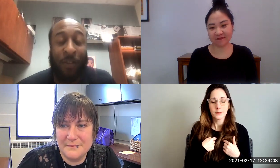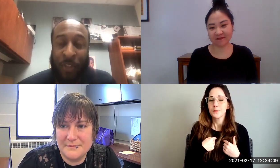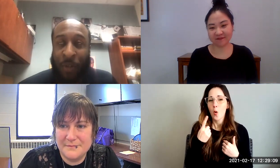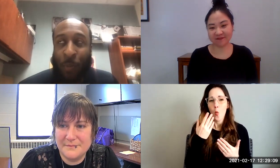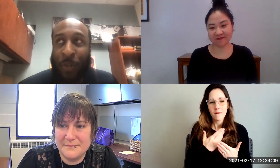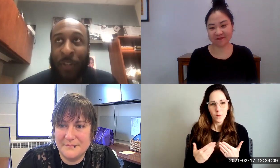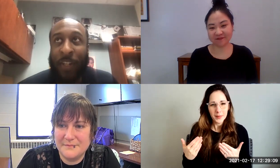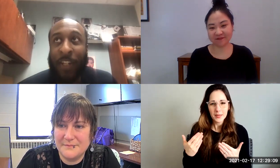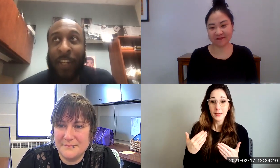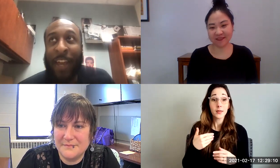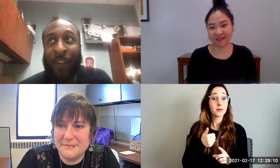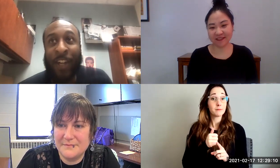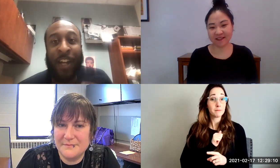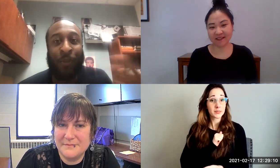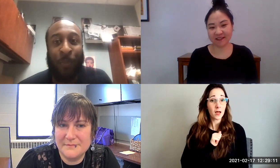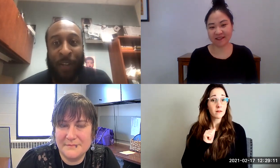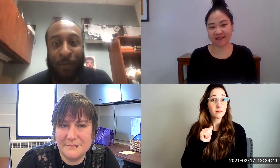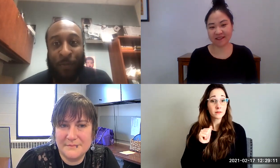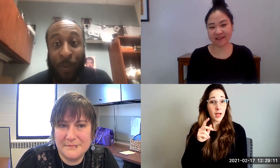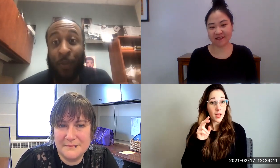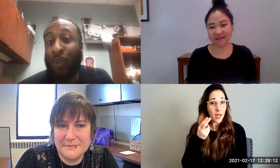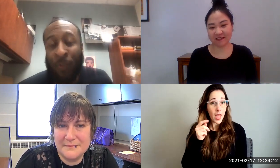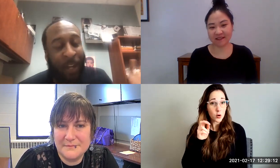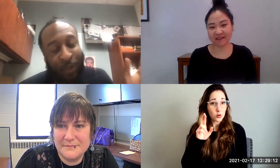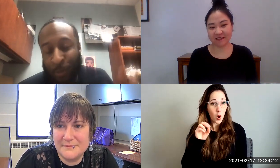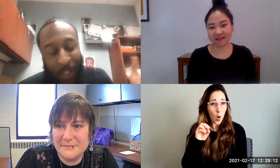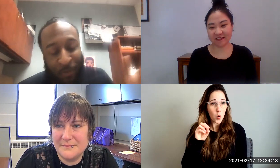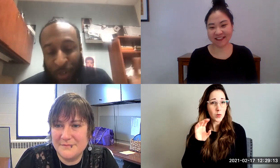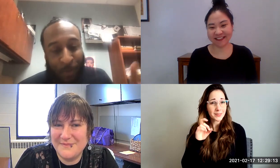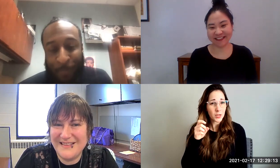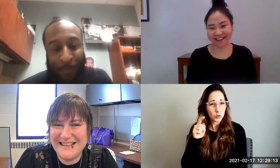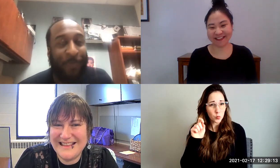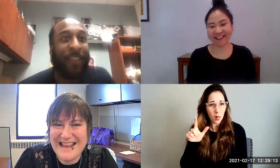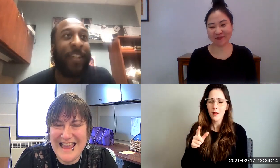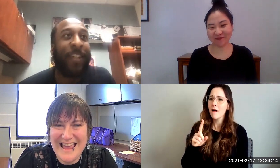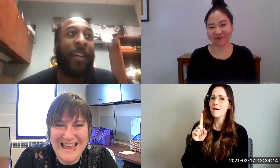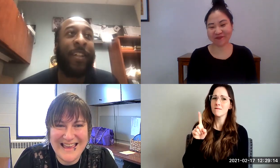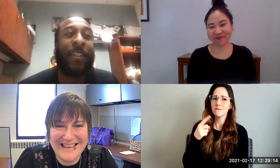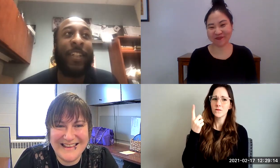and heterosexual person, having gone to my first drag show years ago,